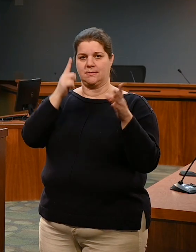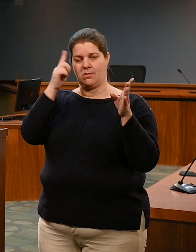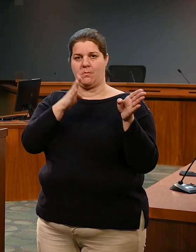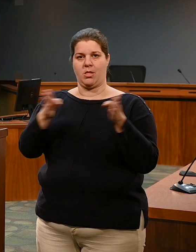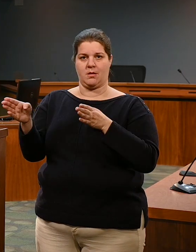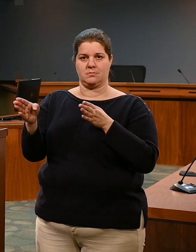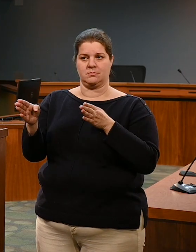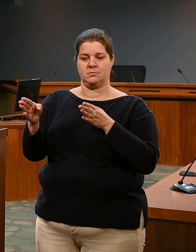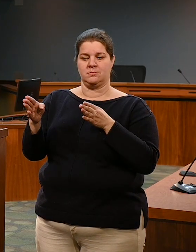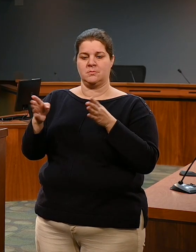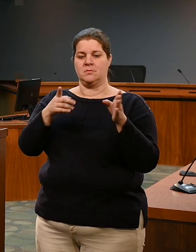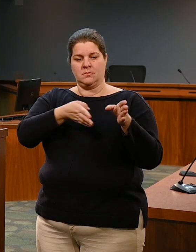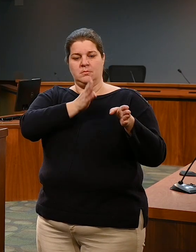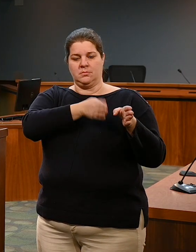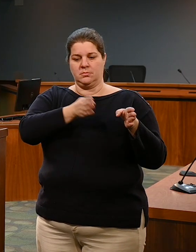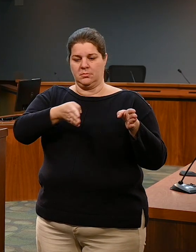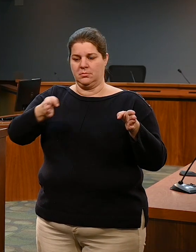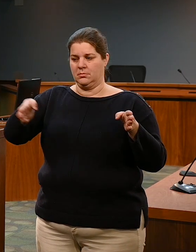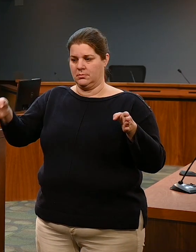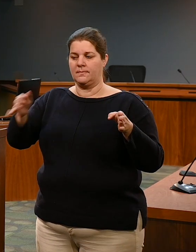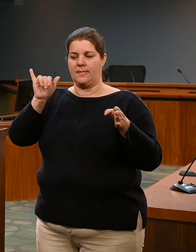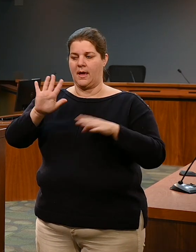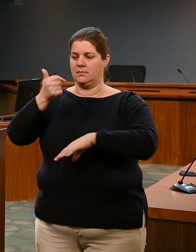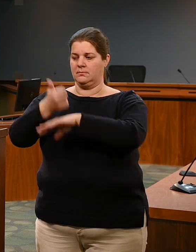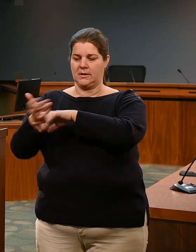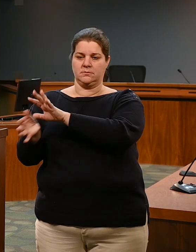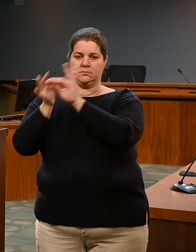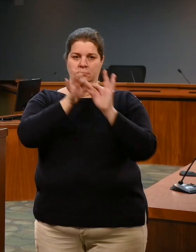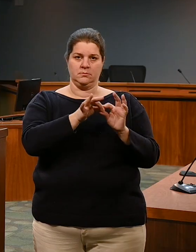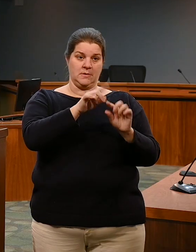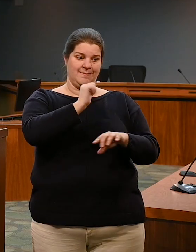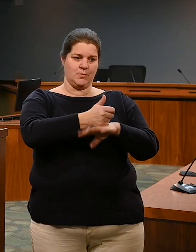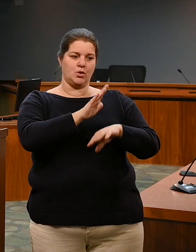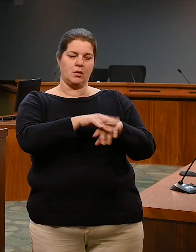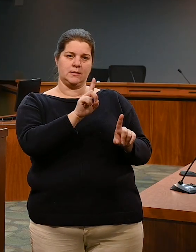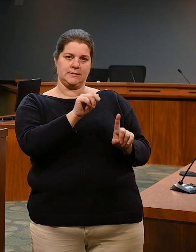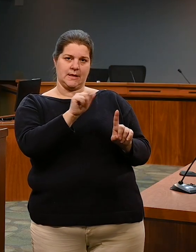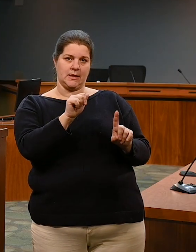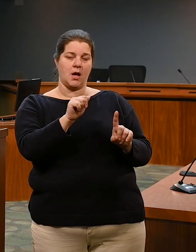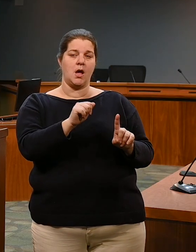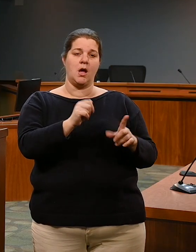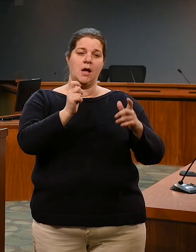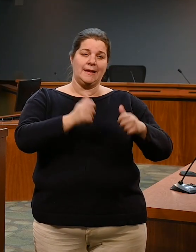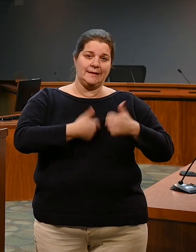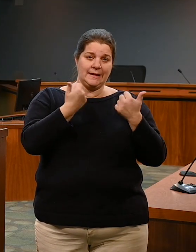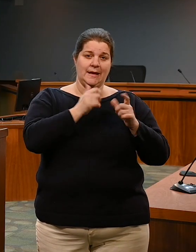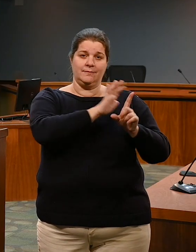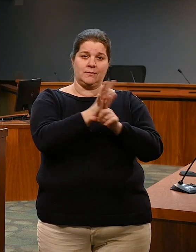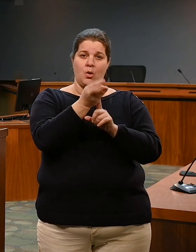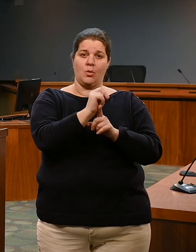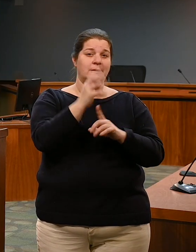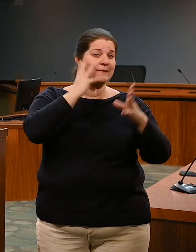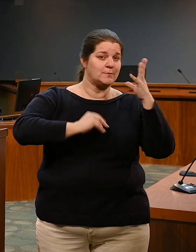A roadmap that is built on data, lived experiences, and the voices of our young people themselves. I